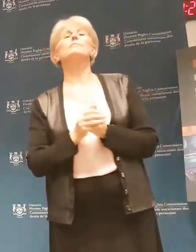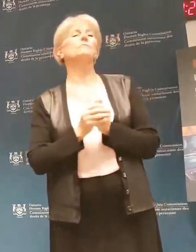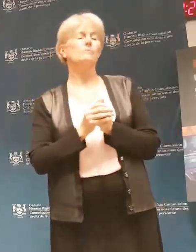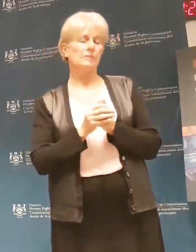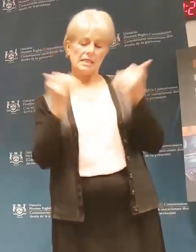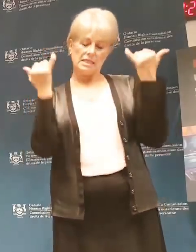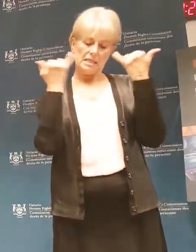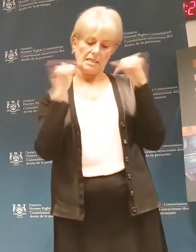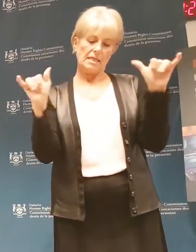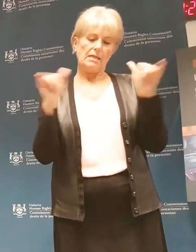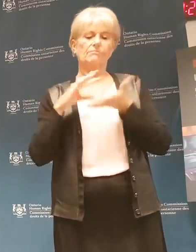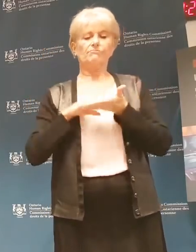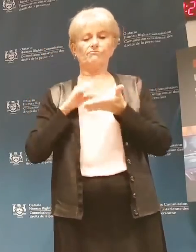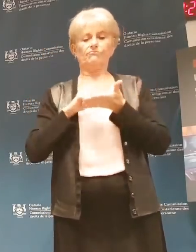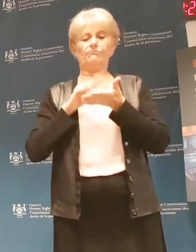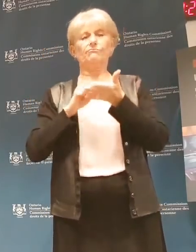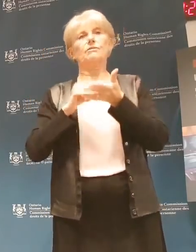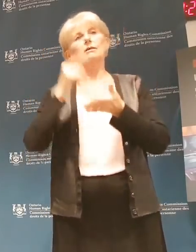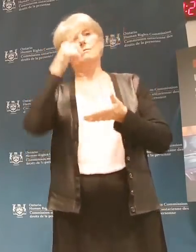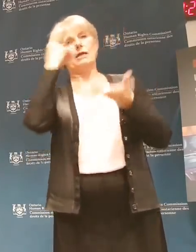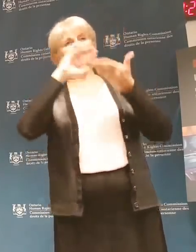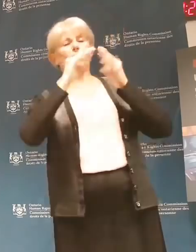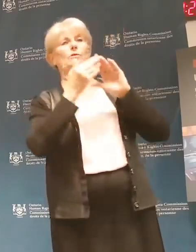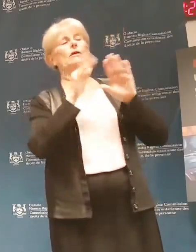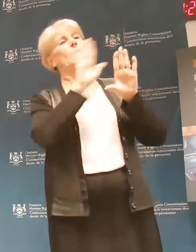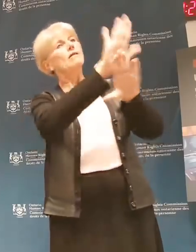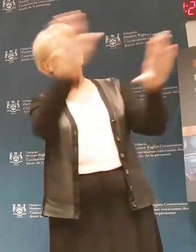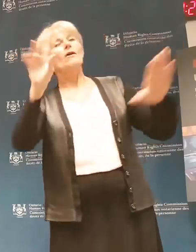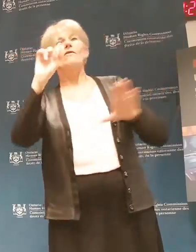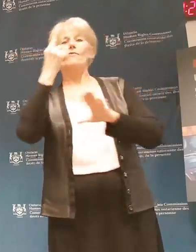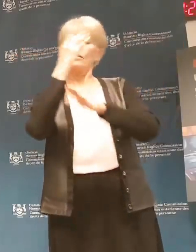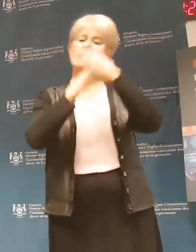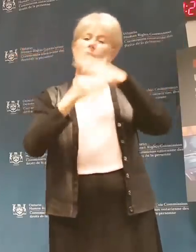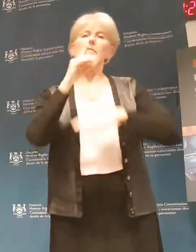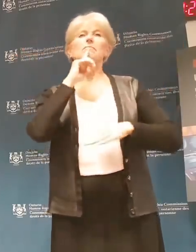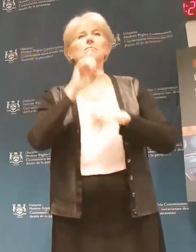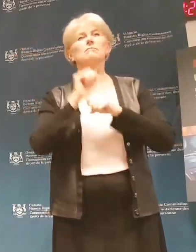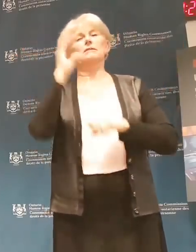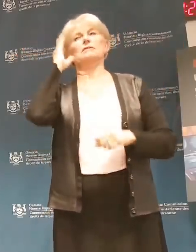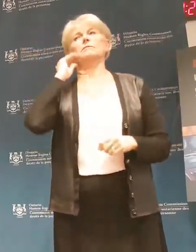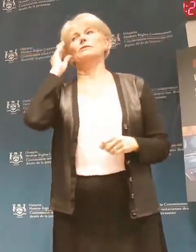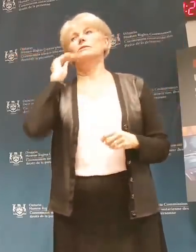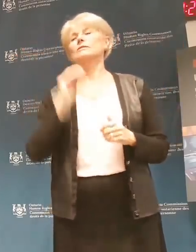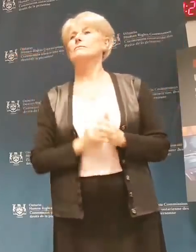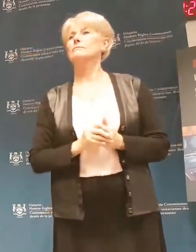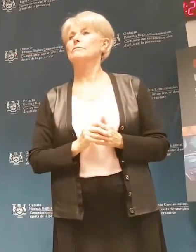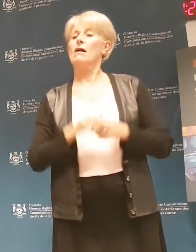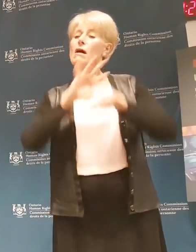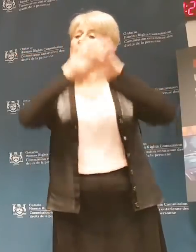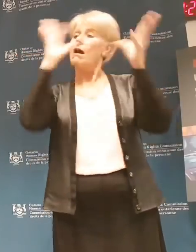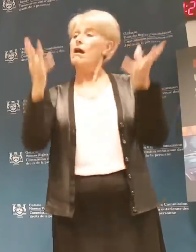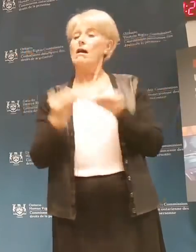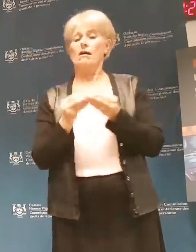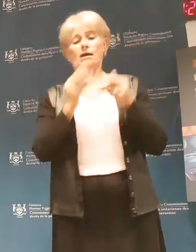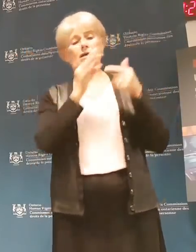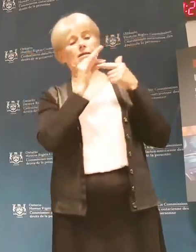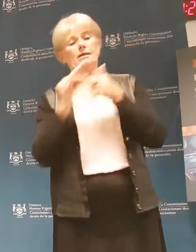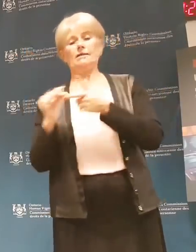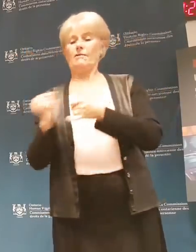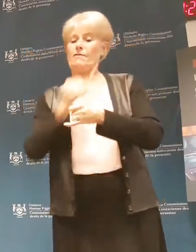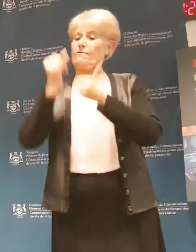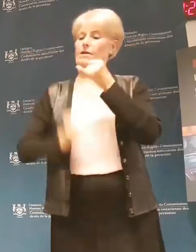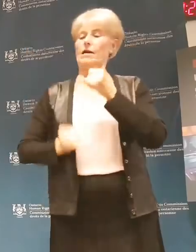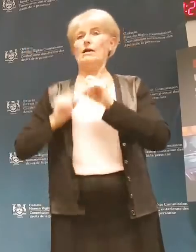will continue to learn from Black communities about their firsthand experiences. All of this work will lead to a